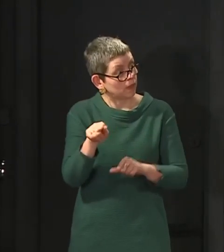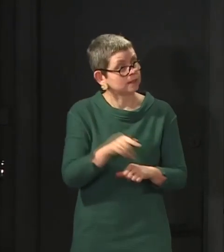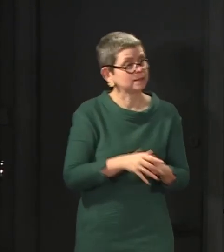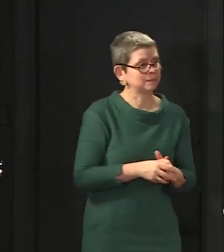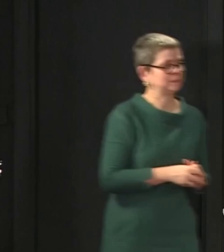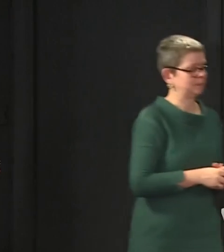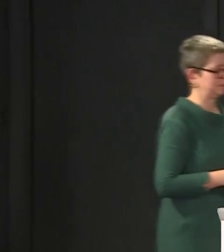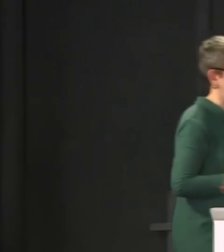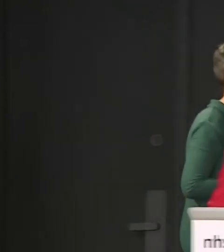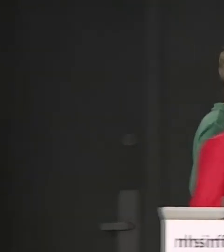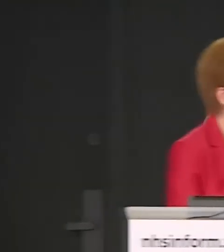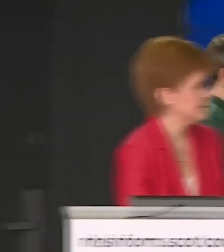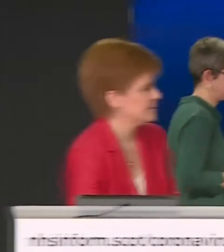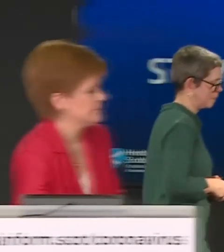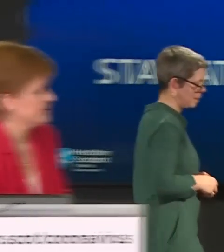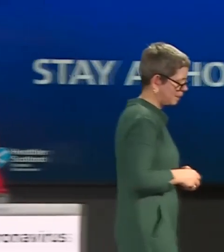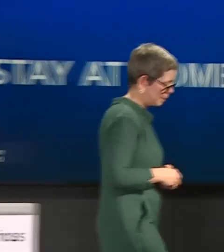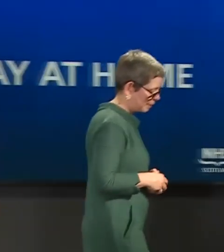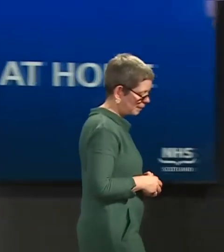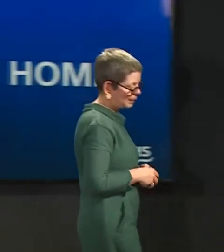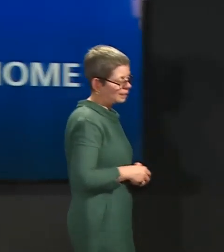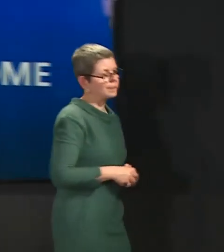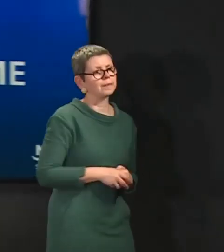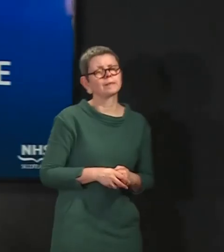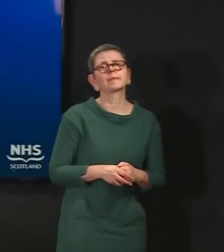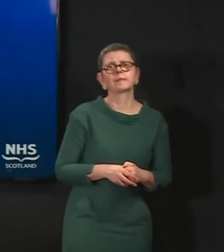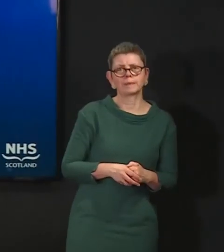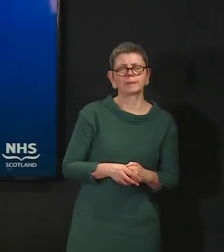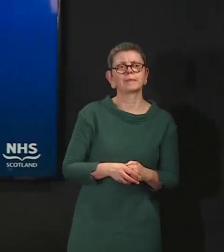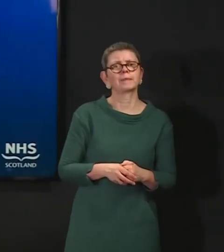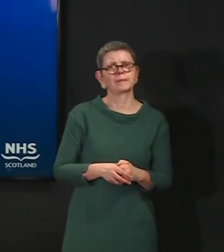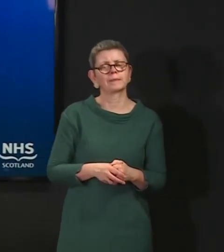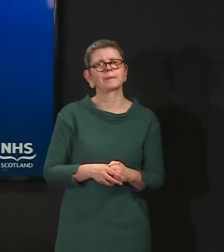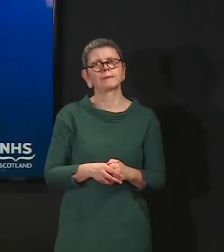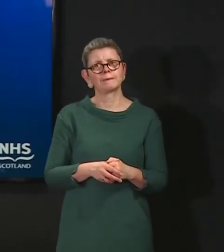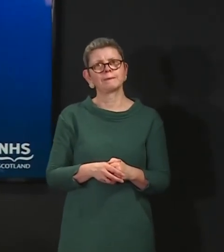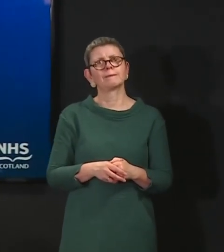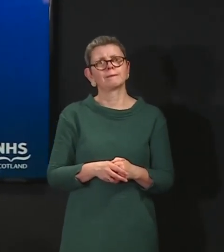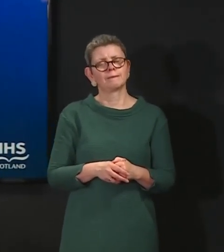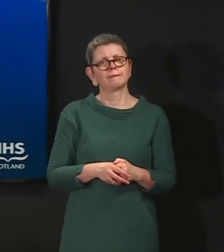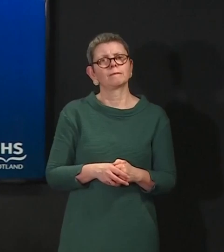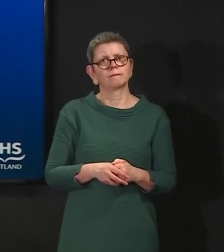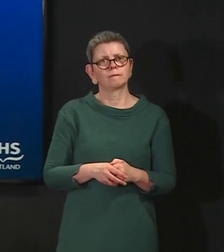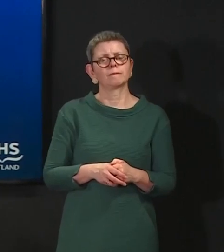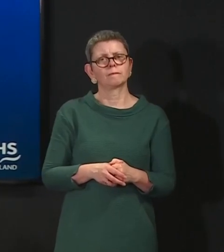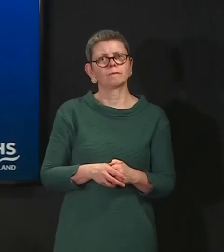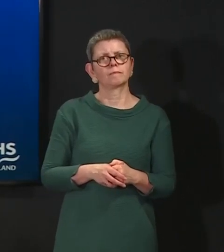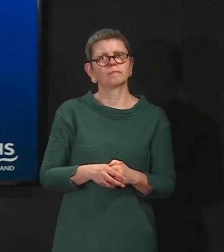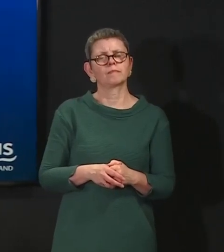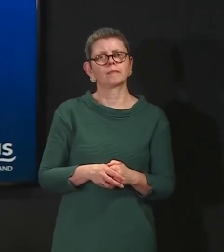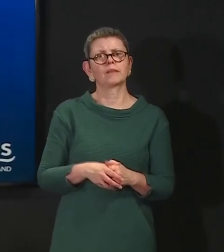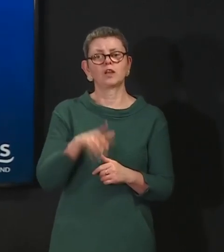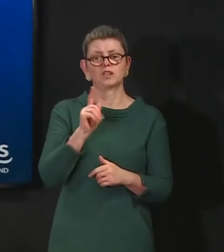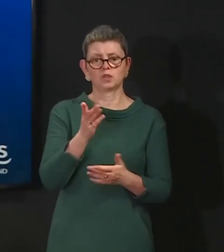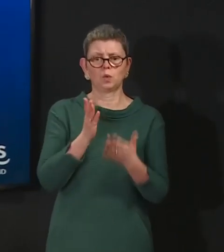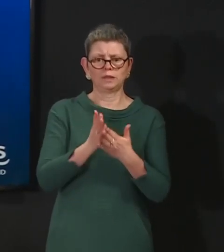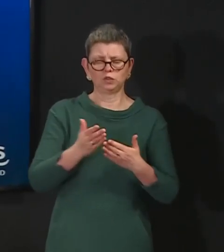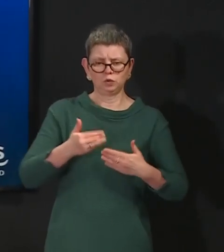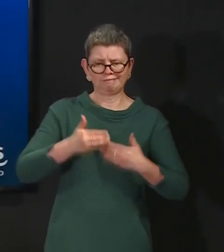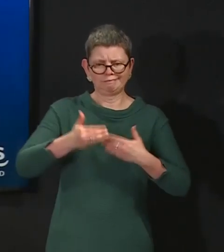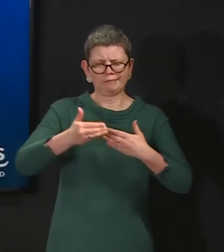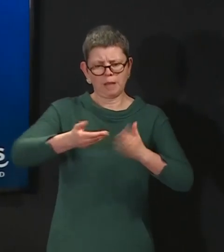work on that front. Thanks, Westminster. So there are a number of elements to creating the